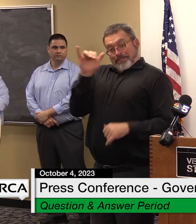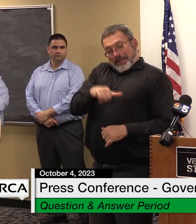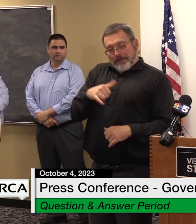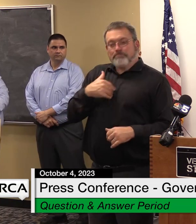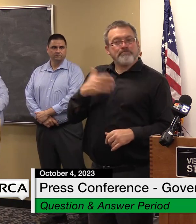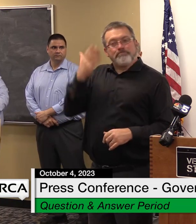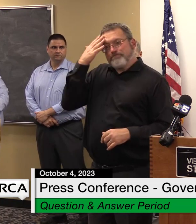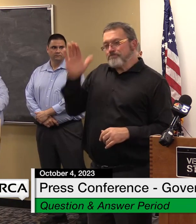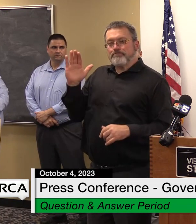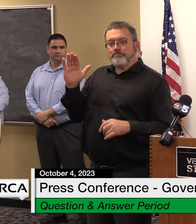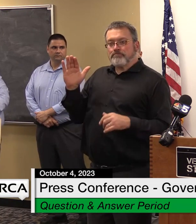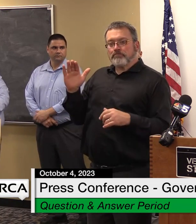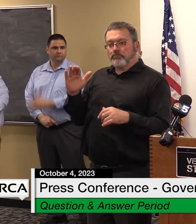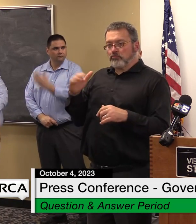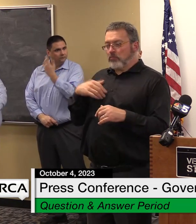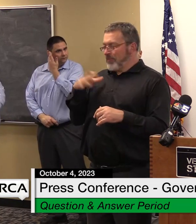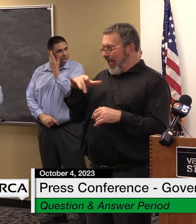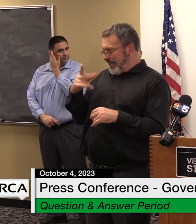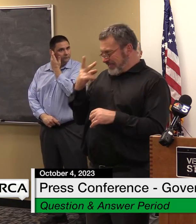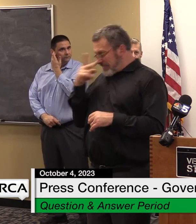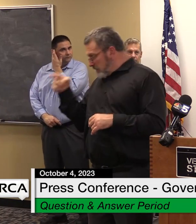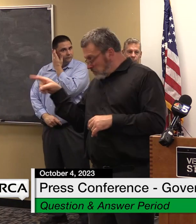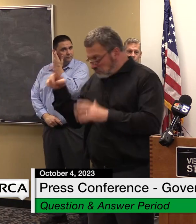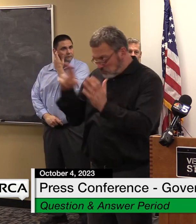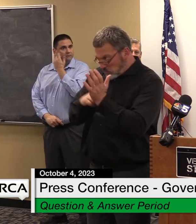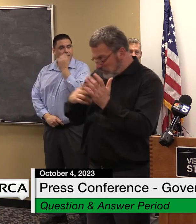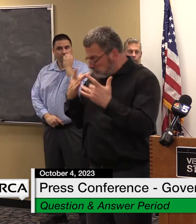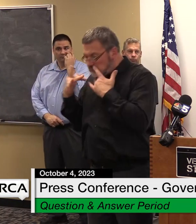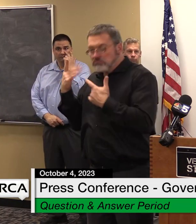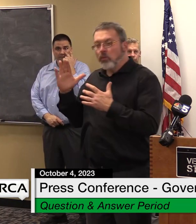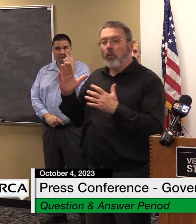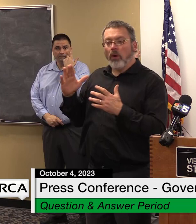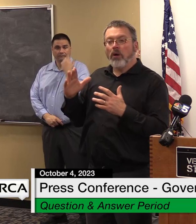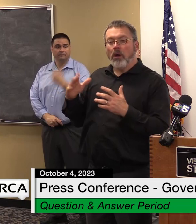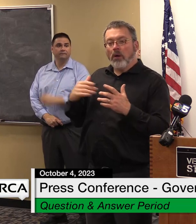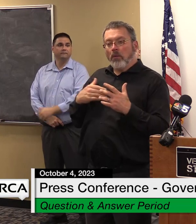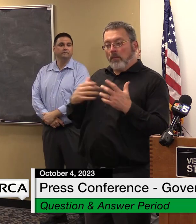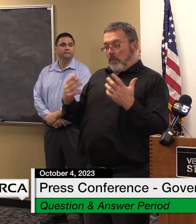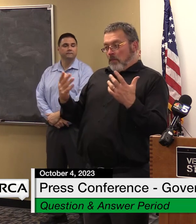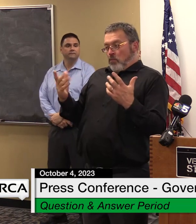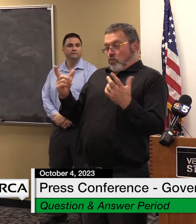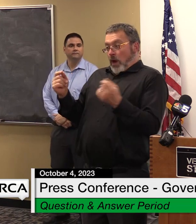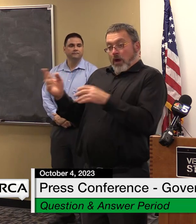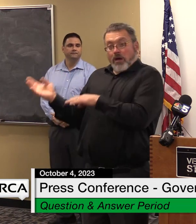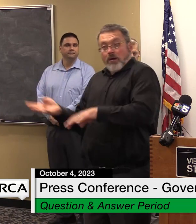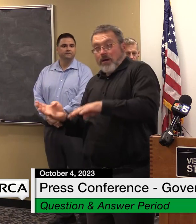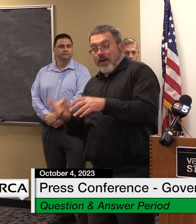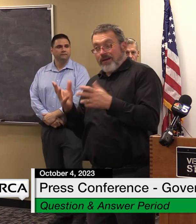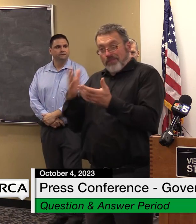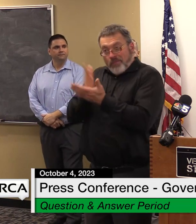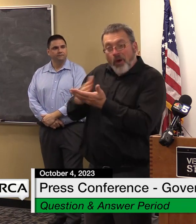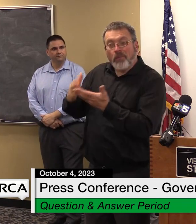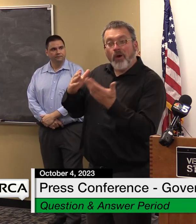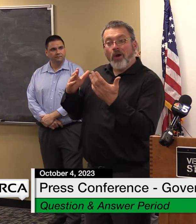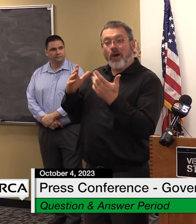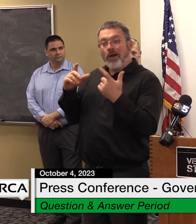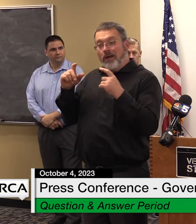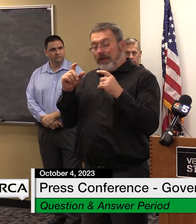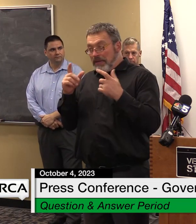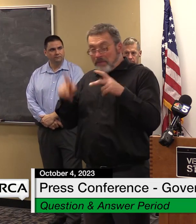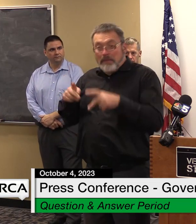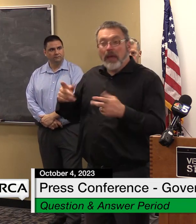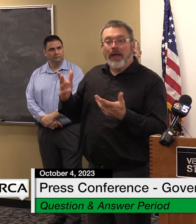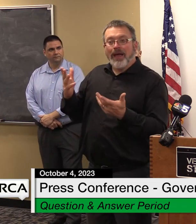I haven't gotten into the survey far enough to know whether it's supply chain issues or it's the actual technical support and the